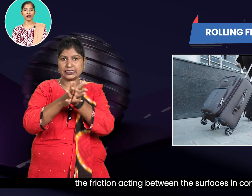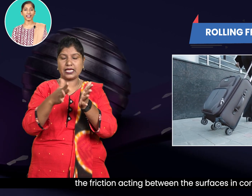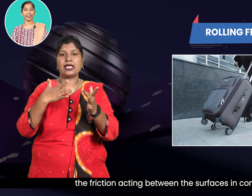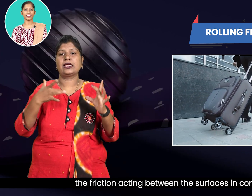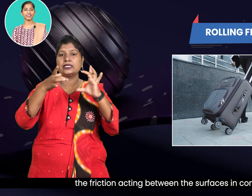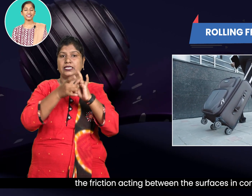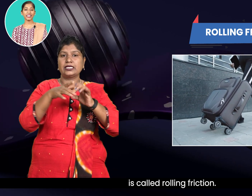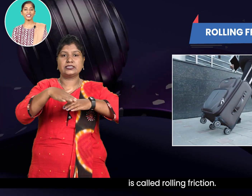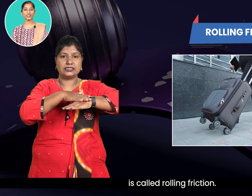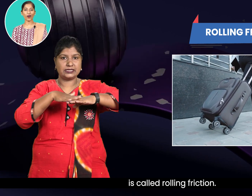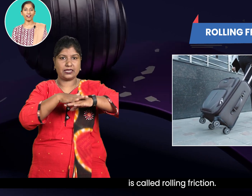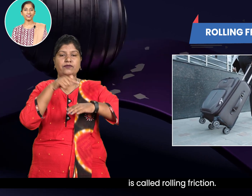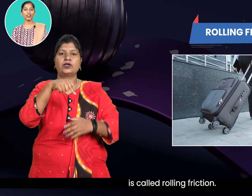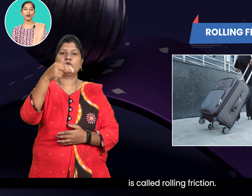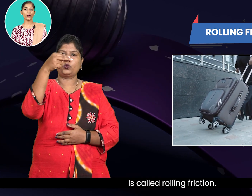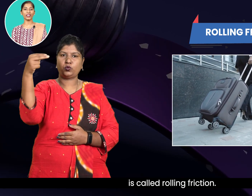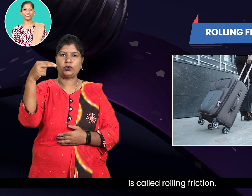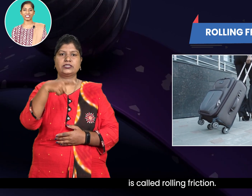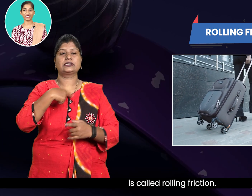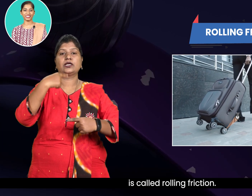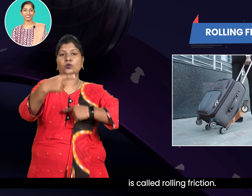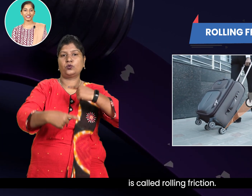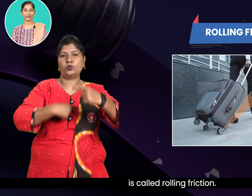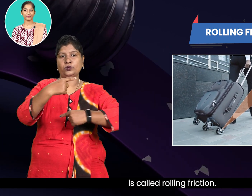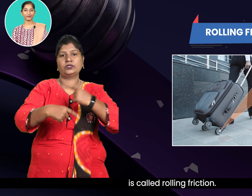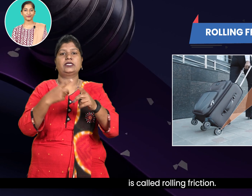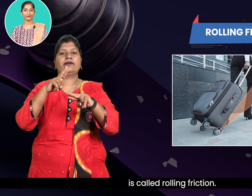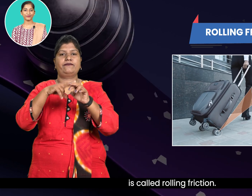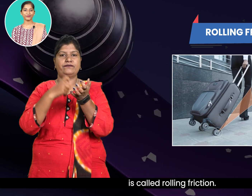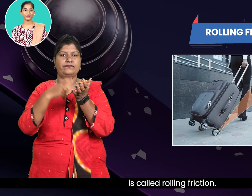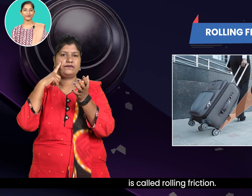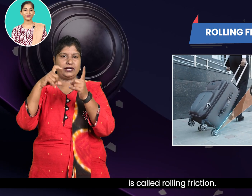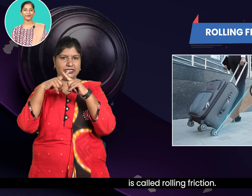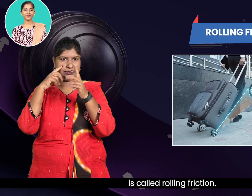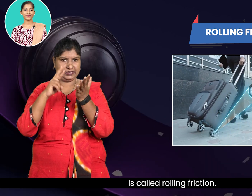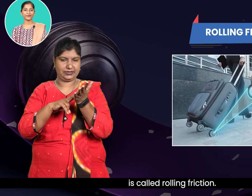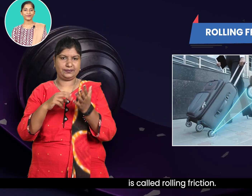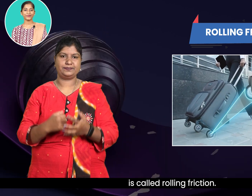in contact is called rolling friction.